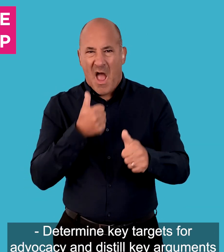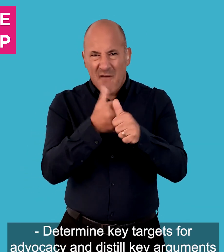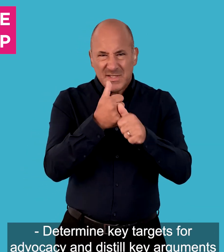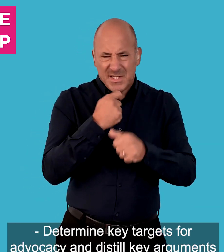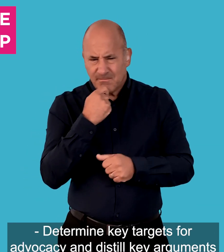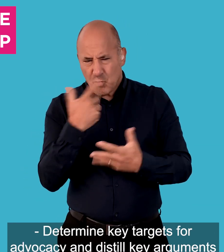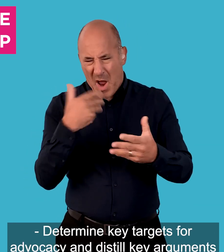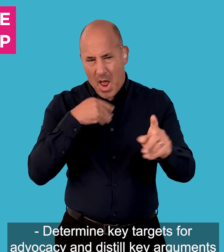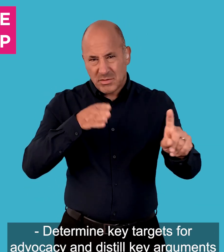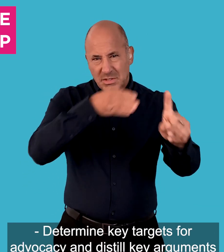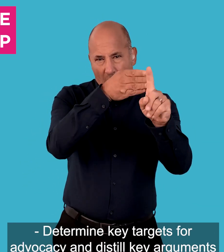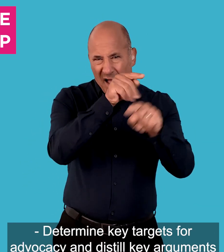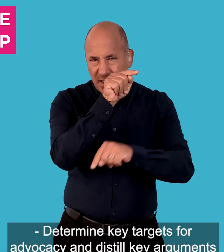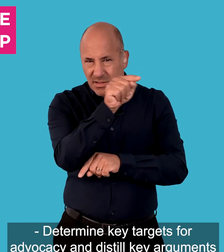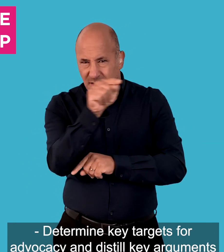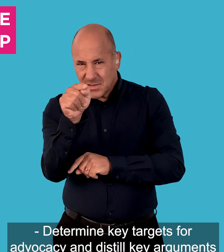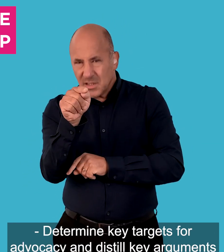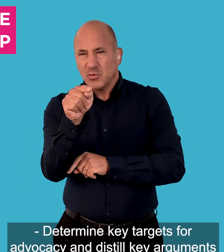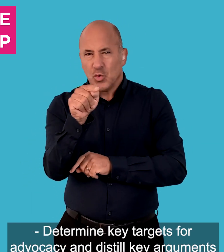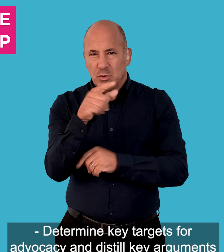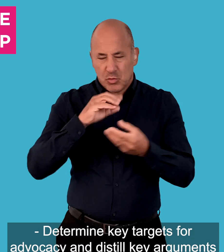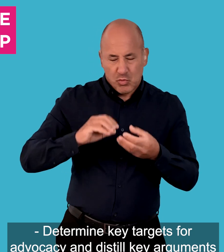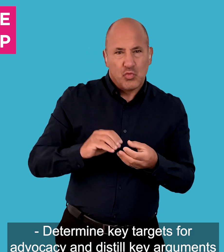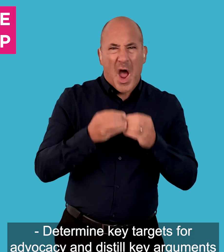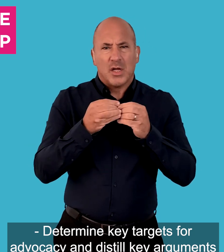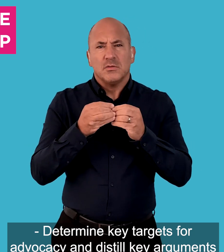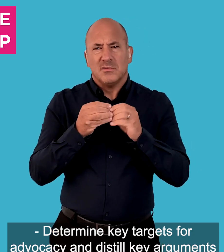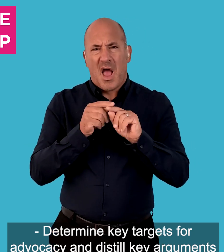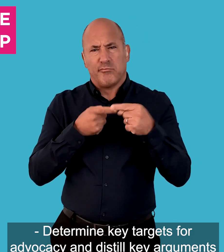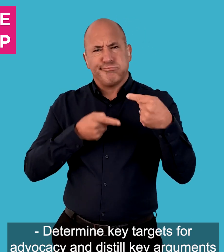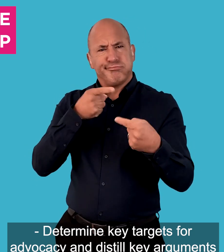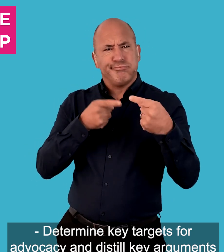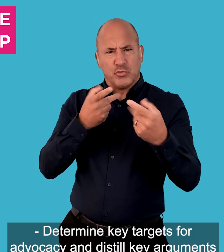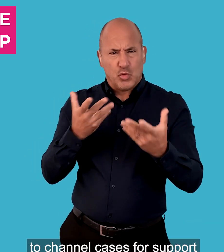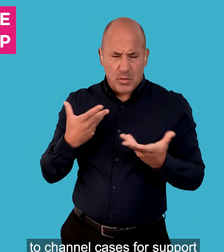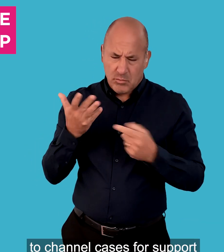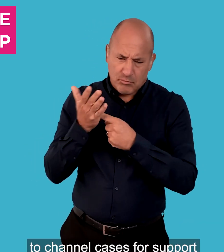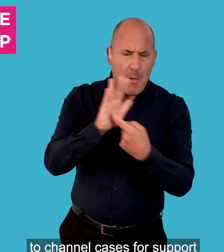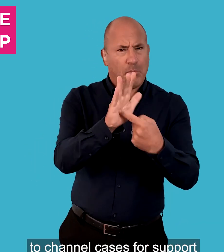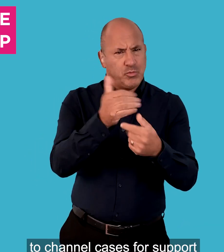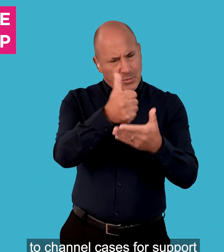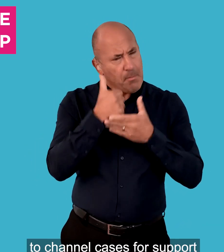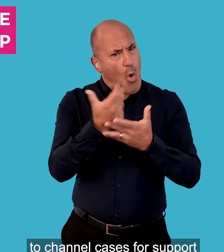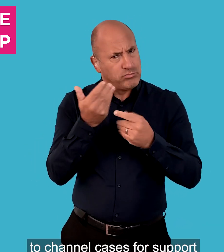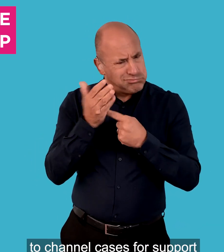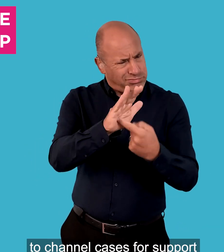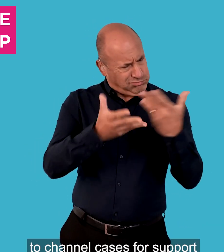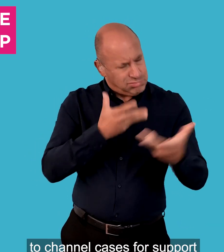Determine key targets for advocacy and distill key arguments to channel cases for